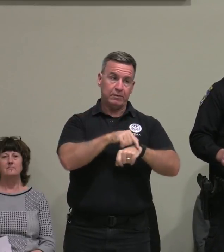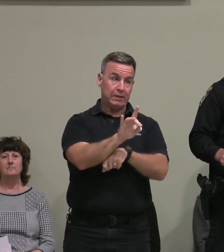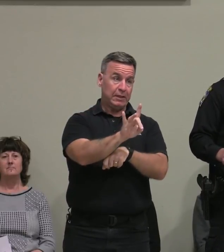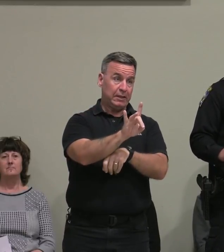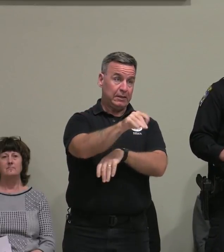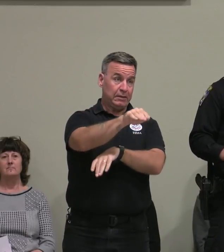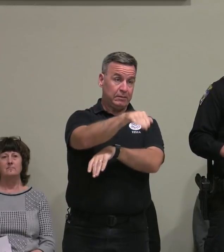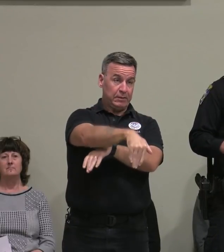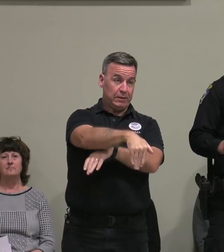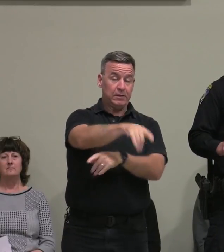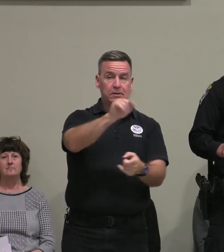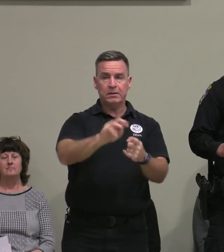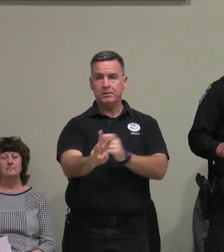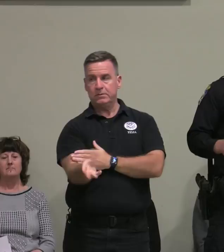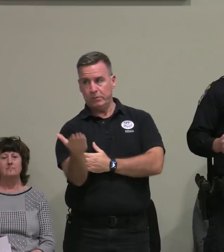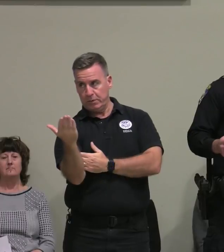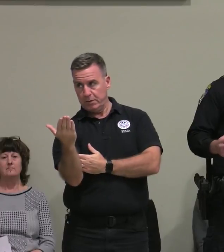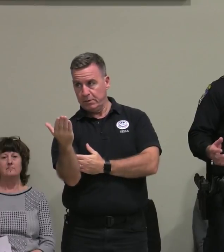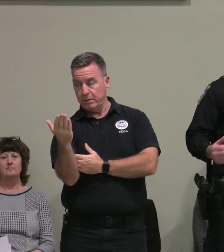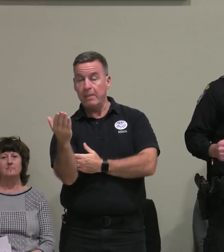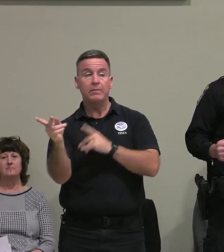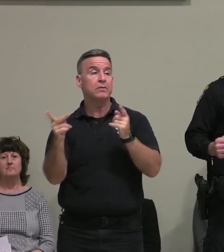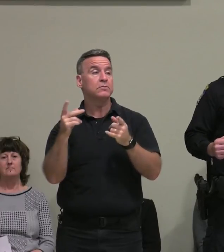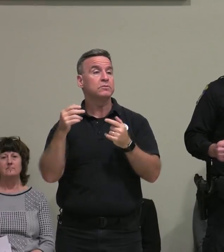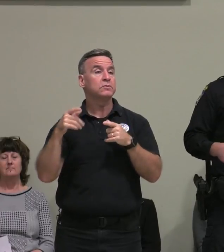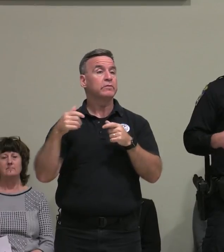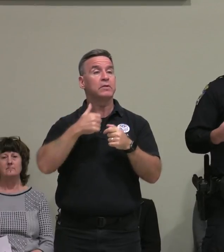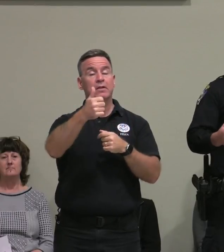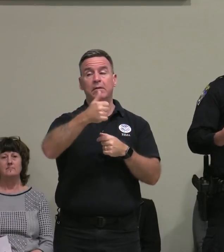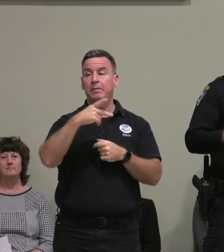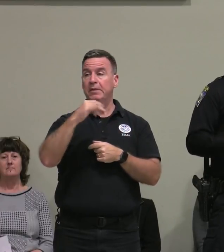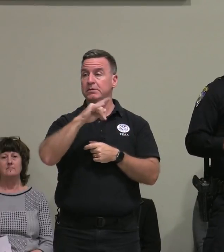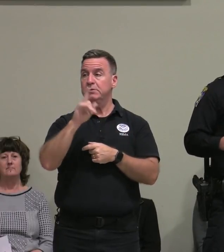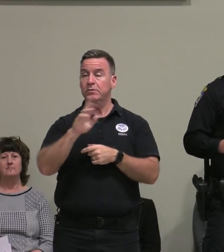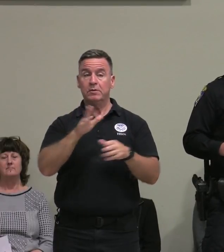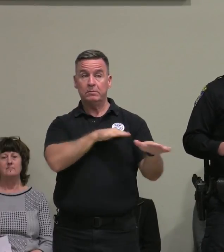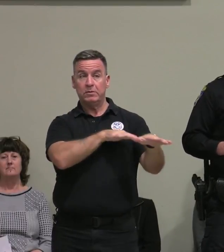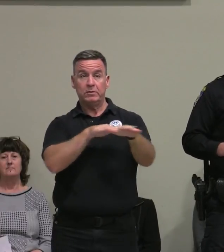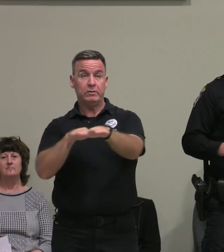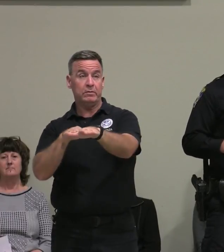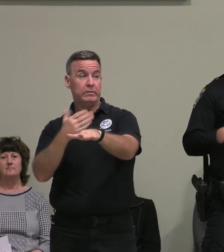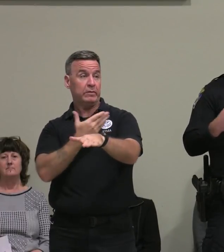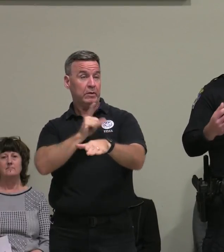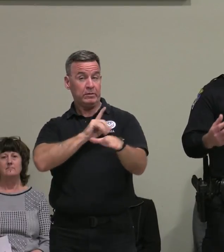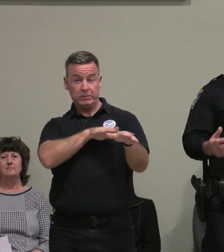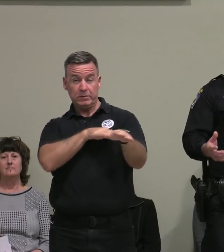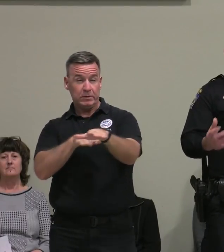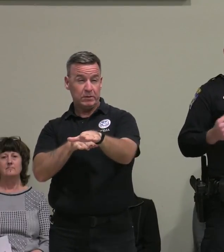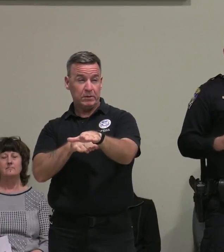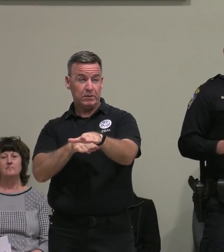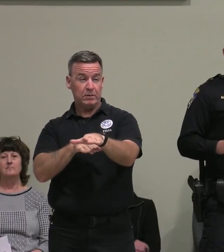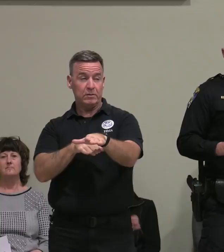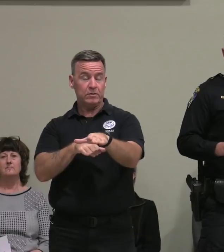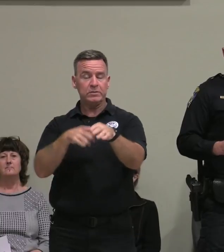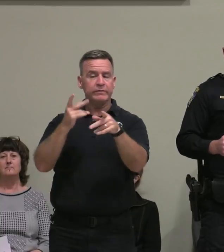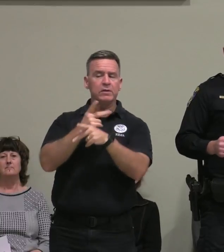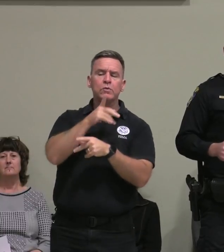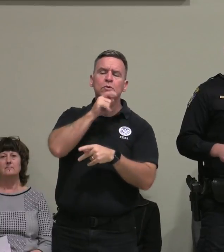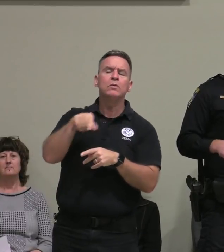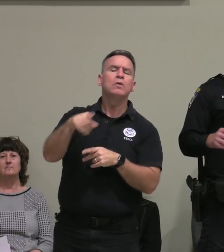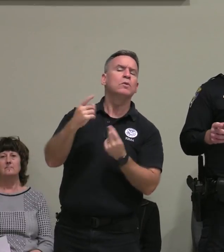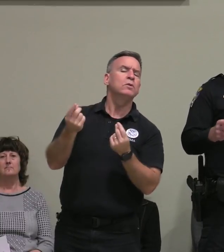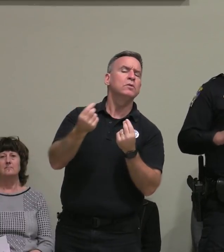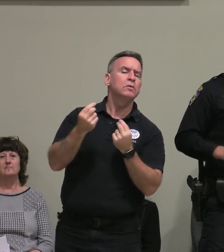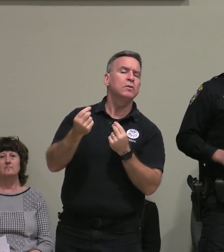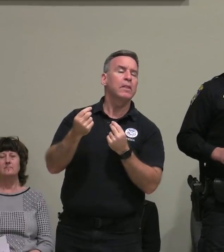.m. to 6 a.m. So if people are traveling on Pence Road and you get pulled over by one of our officers, we're just determining who you are and what